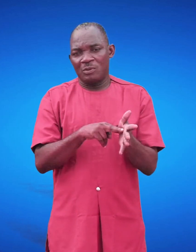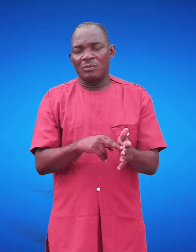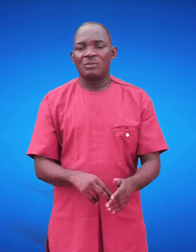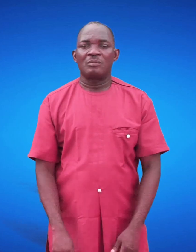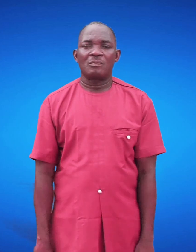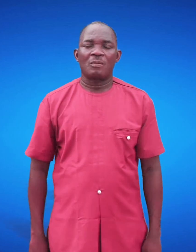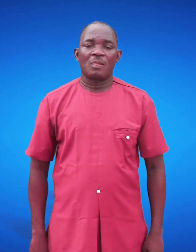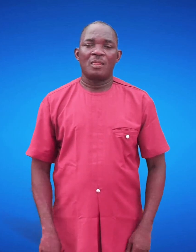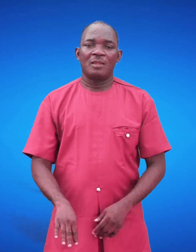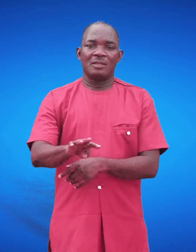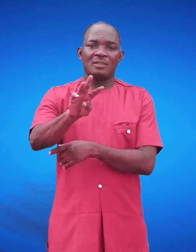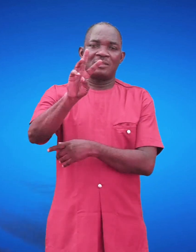6.